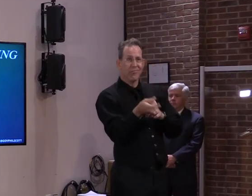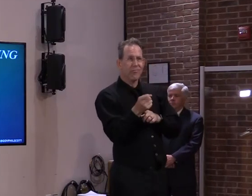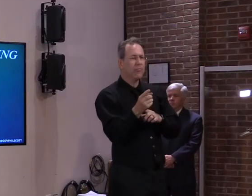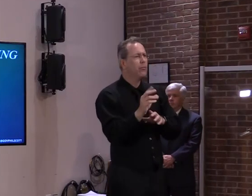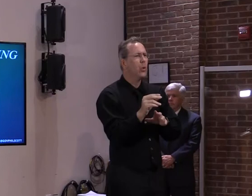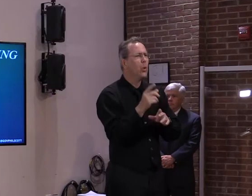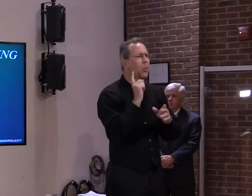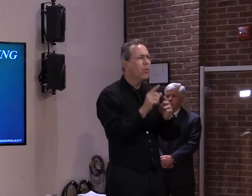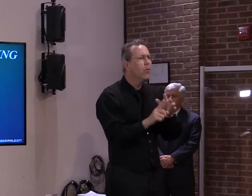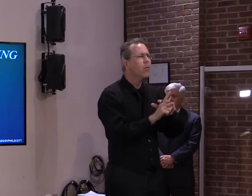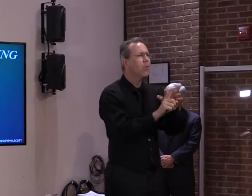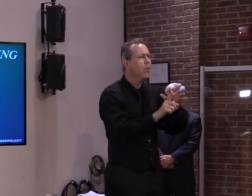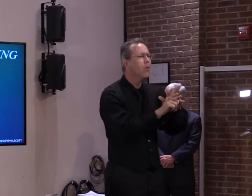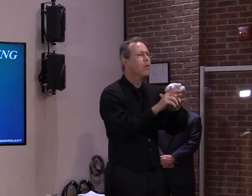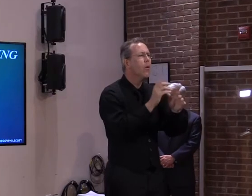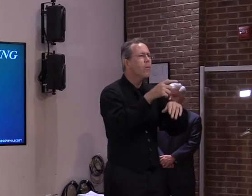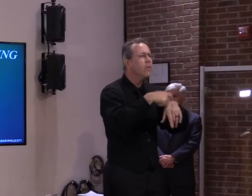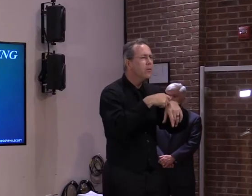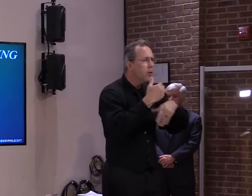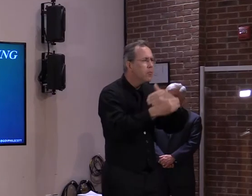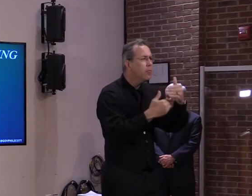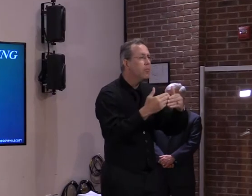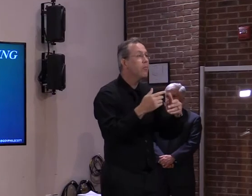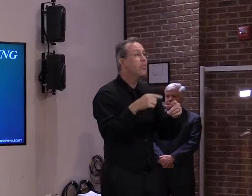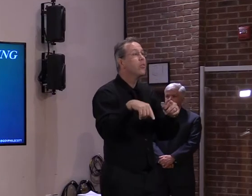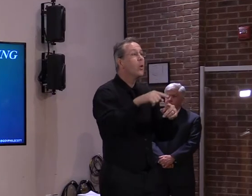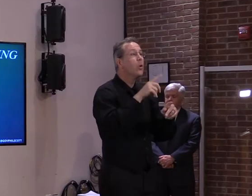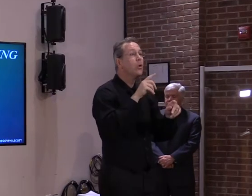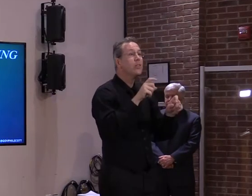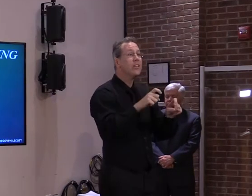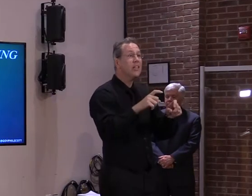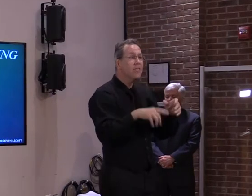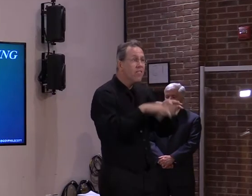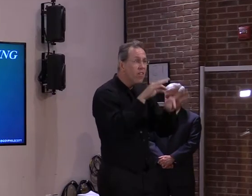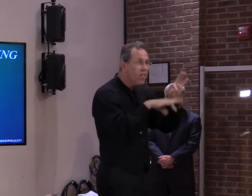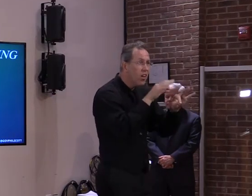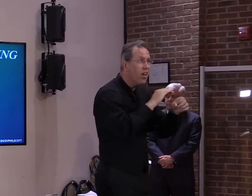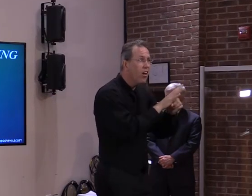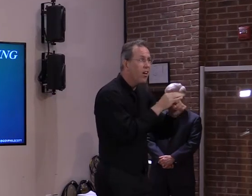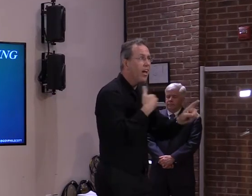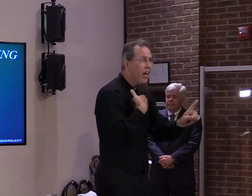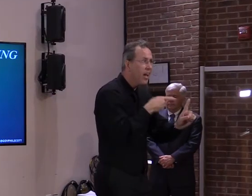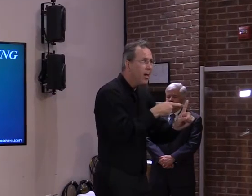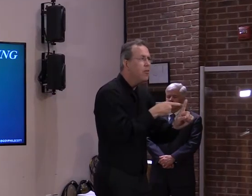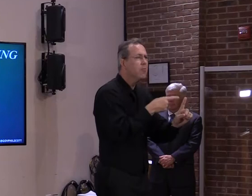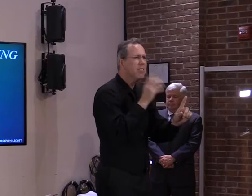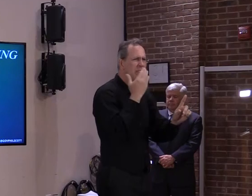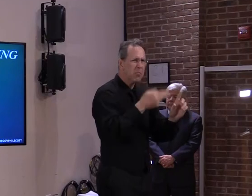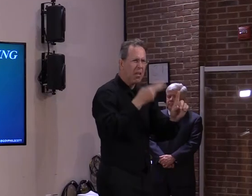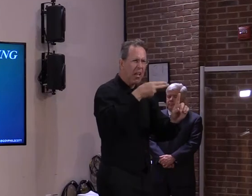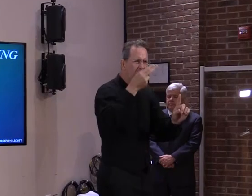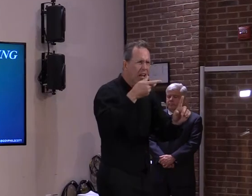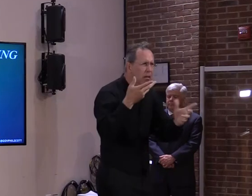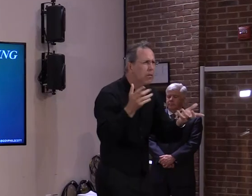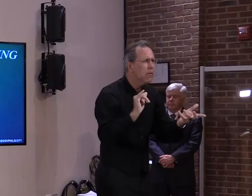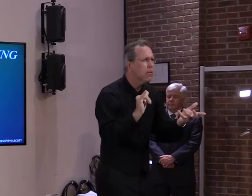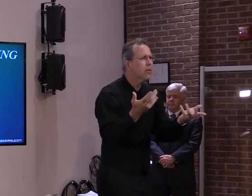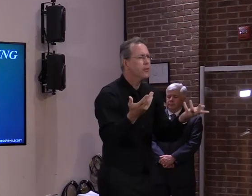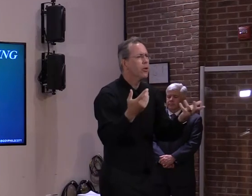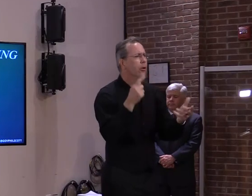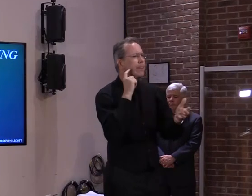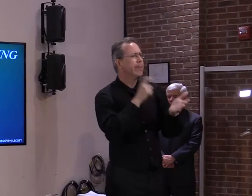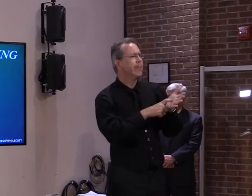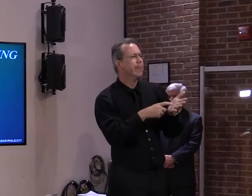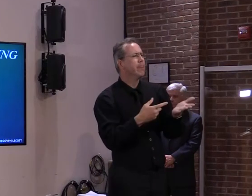a high percentage of all of our positive tests because there are so few of them. And inevitably, some of them are going to show up